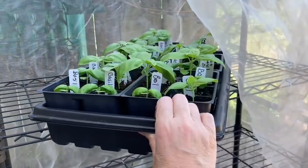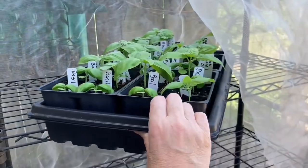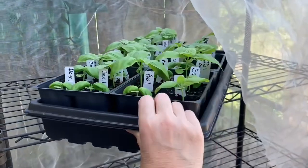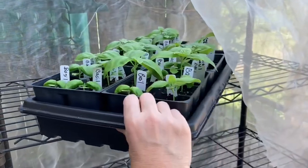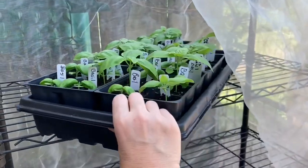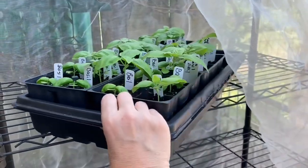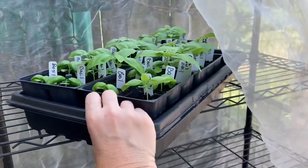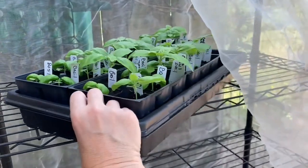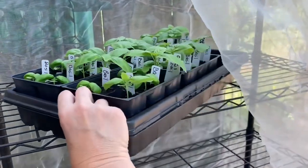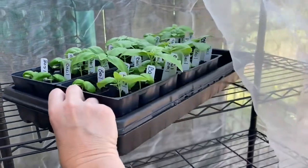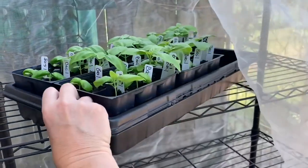weather.